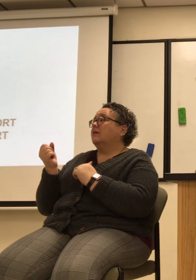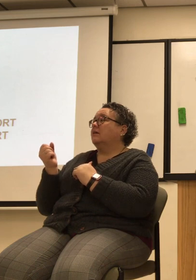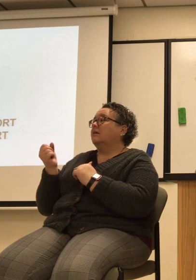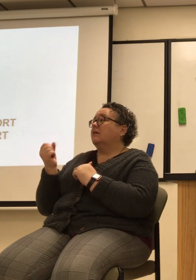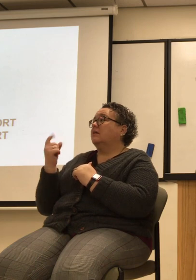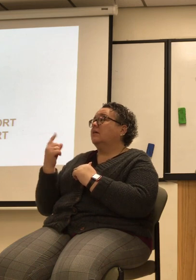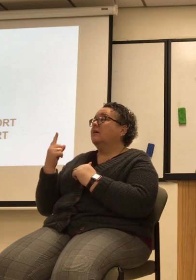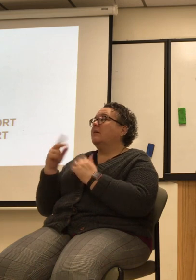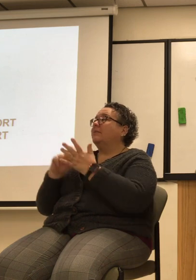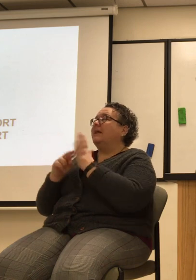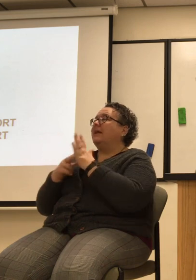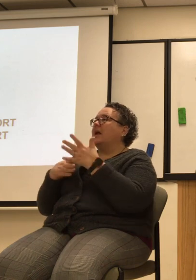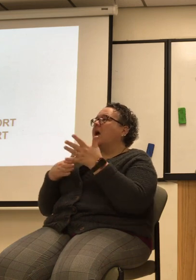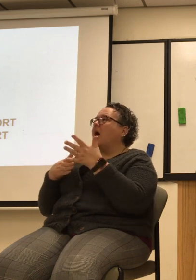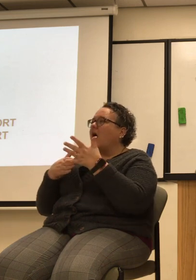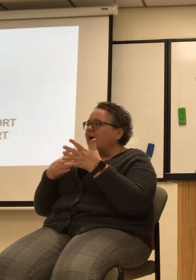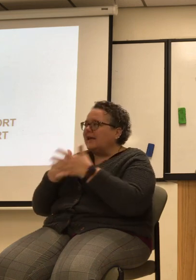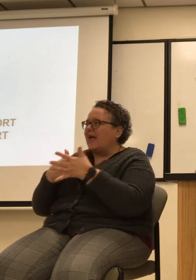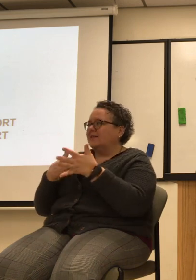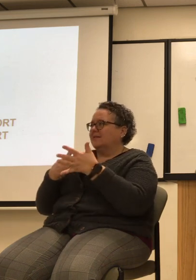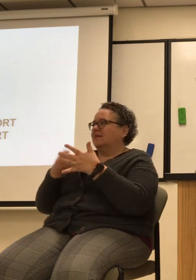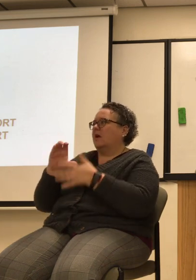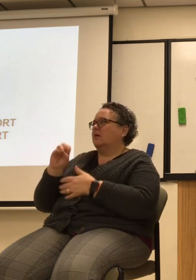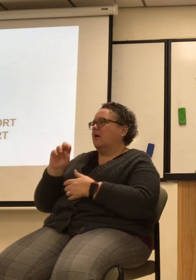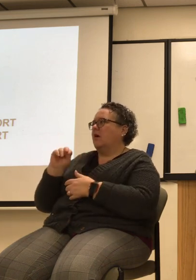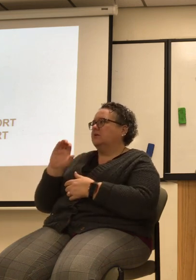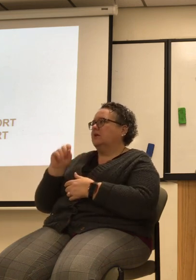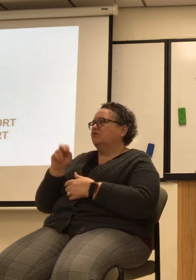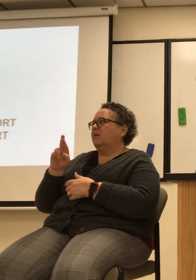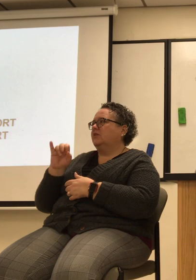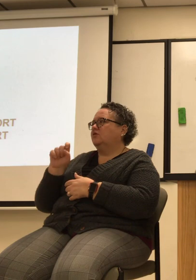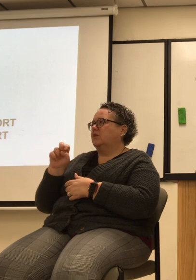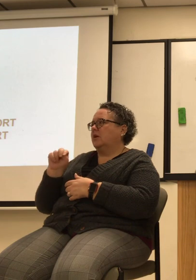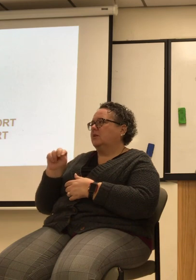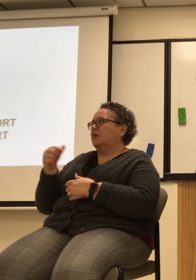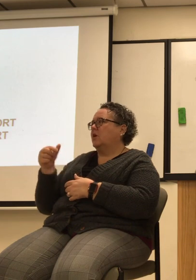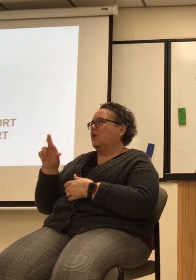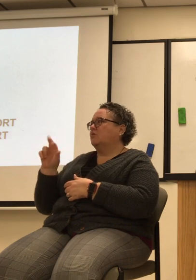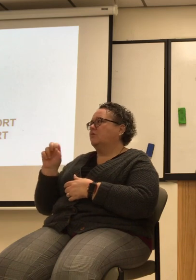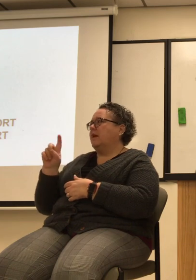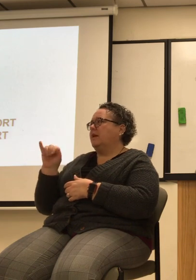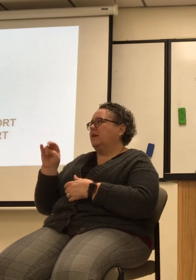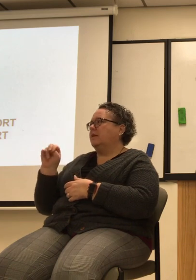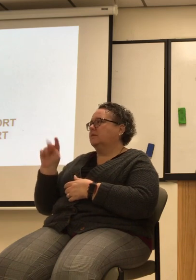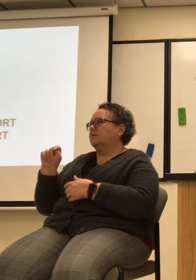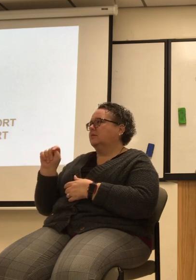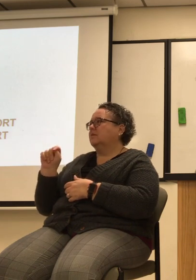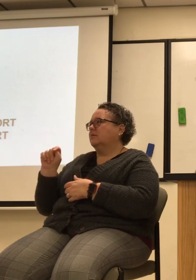Against its concentration